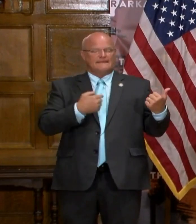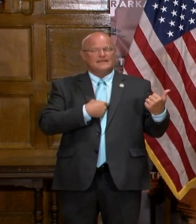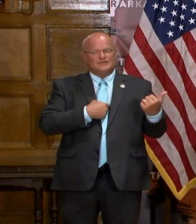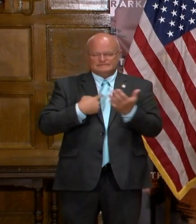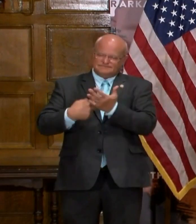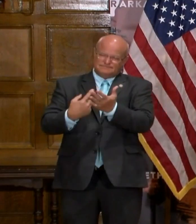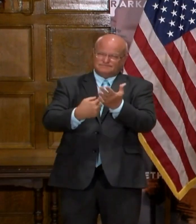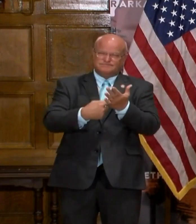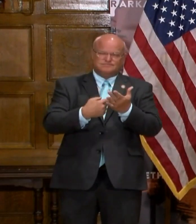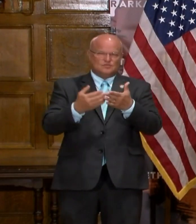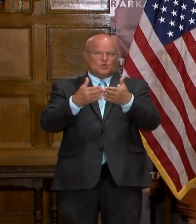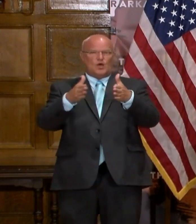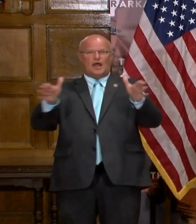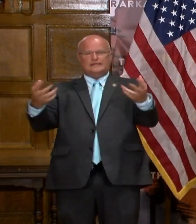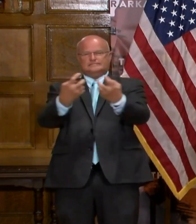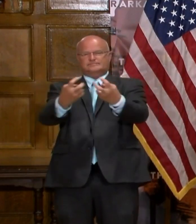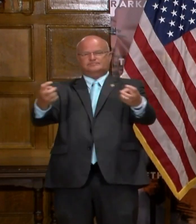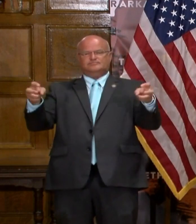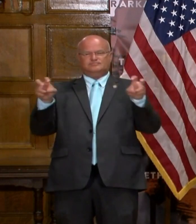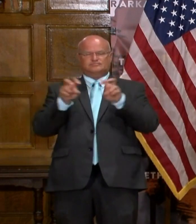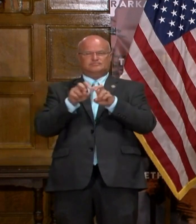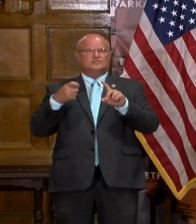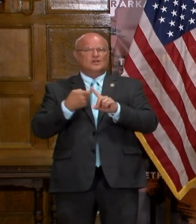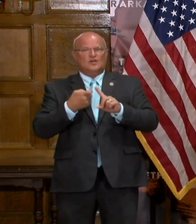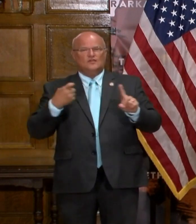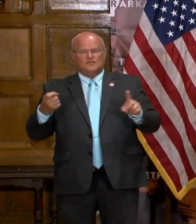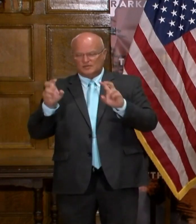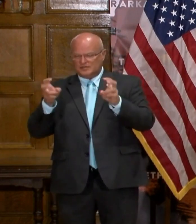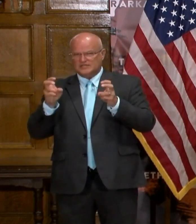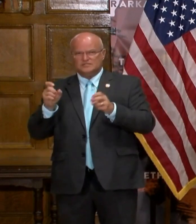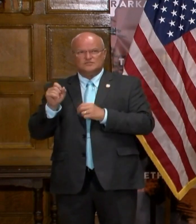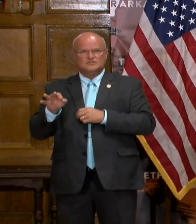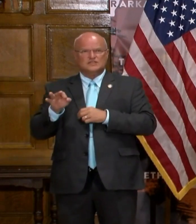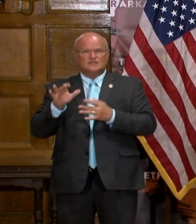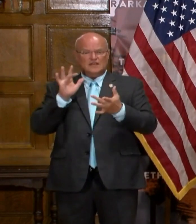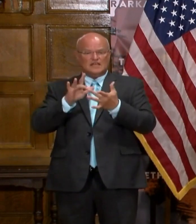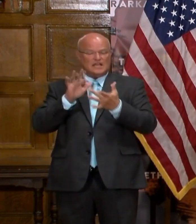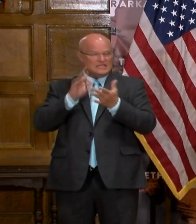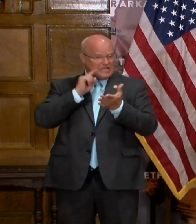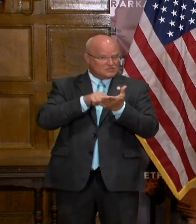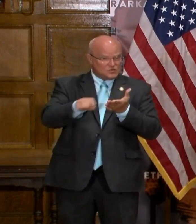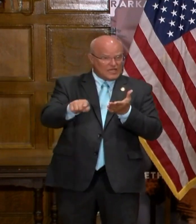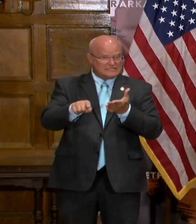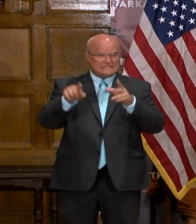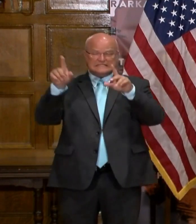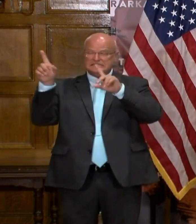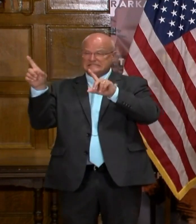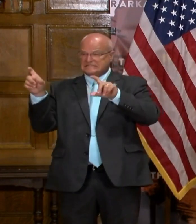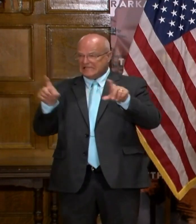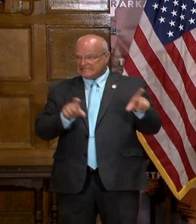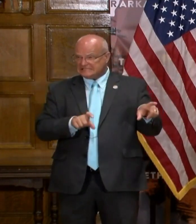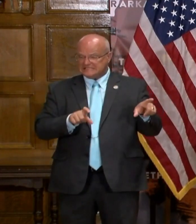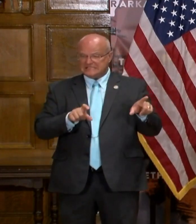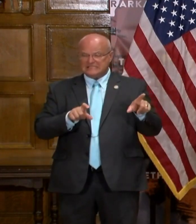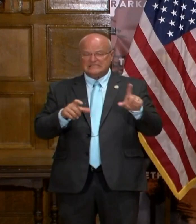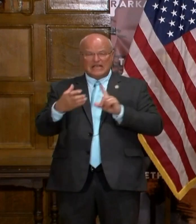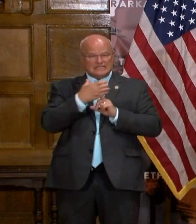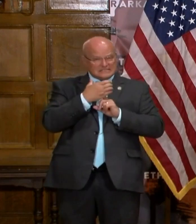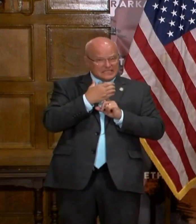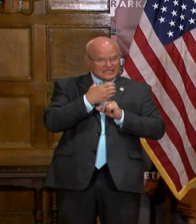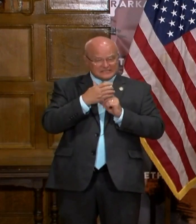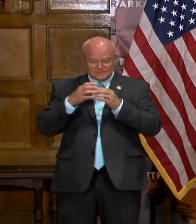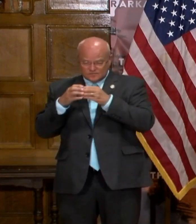The discussion was wide-ranging, from issues of contact tracing to testing to